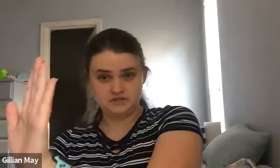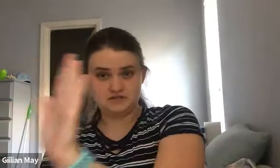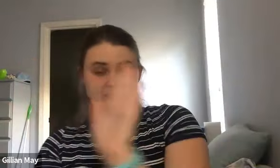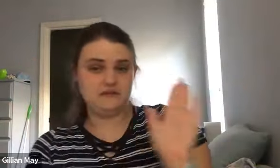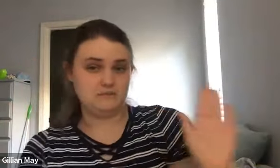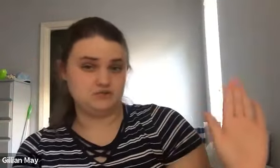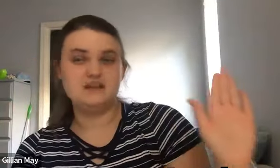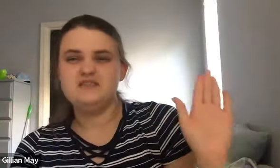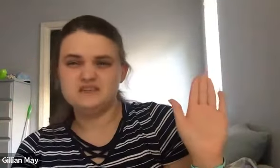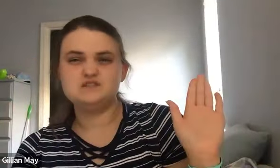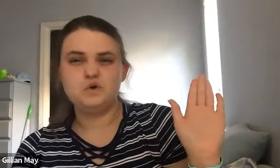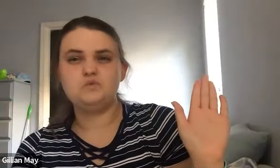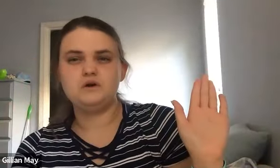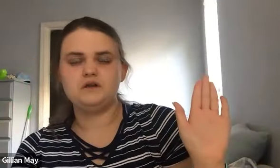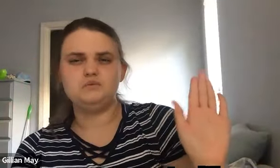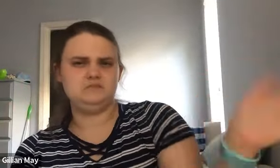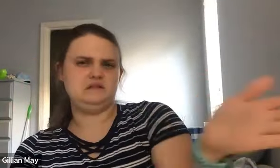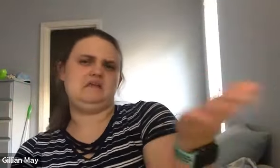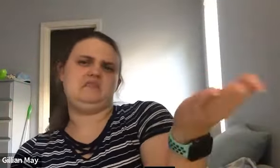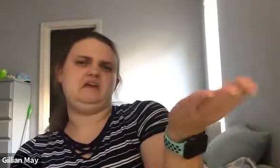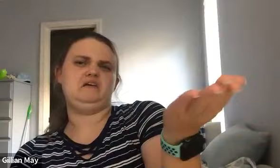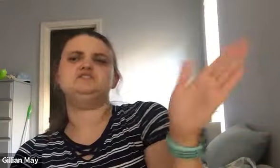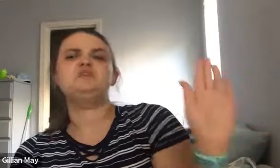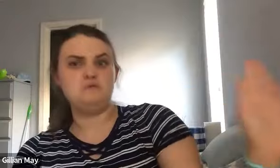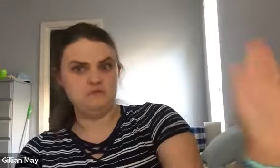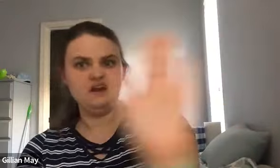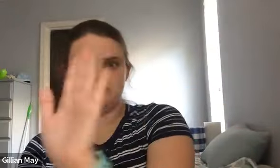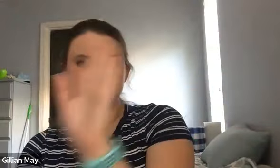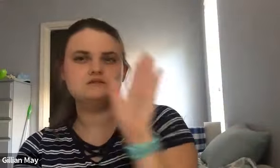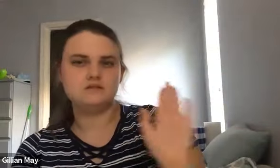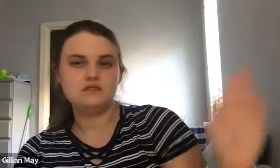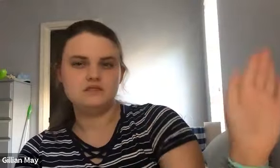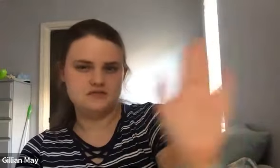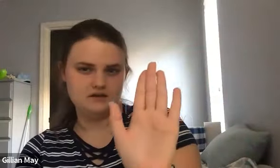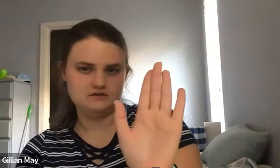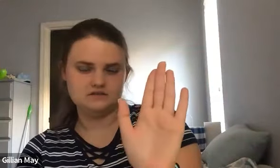theirs. Again, that motion. This is one where you want to be like theirs. You'd go theirs,